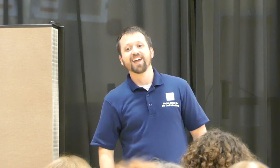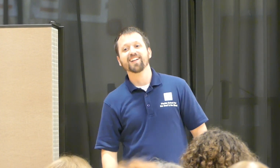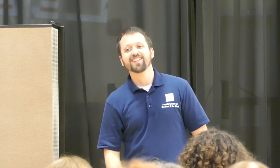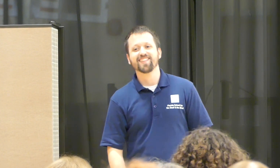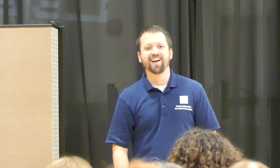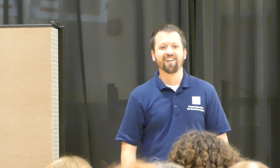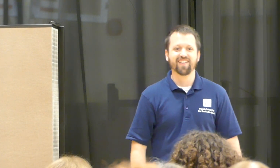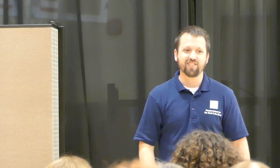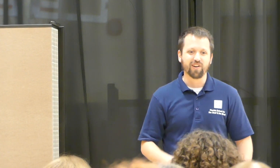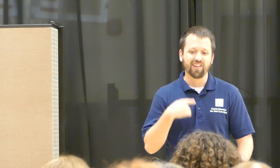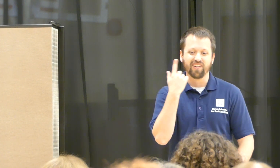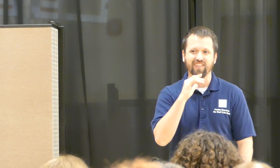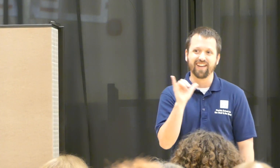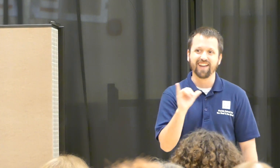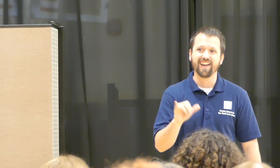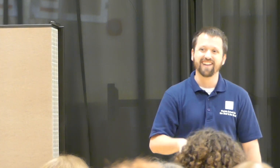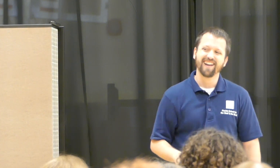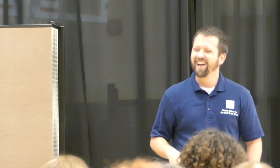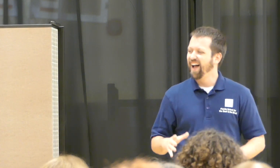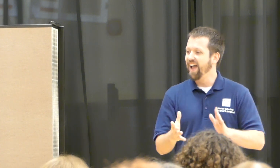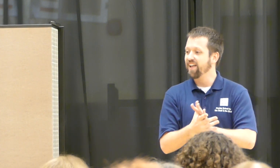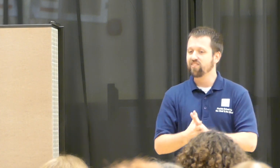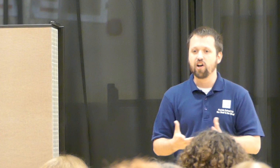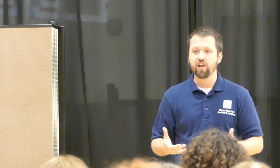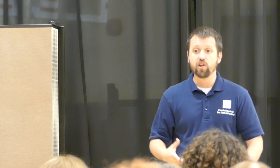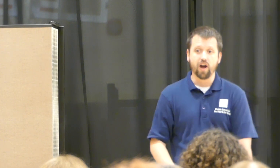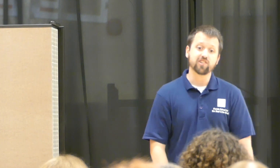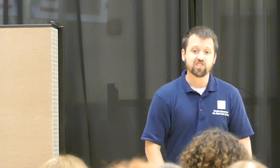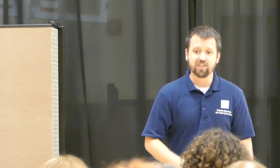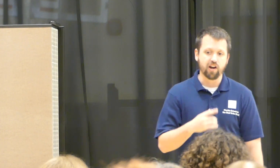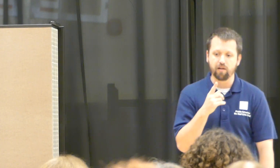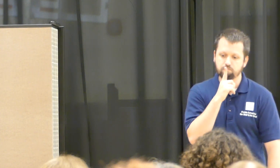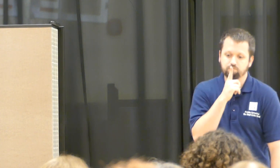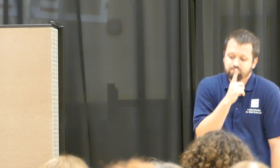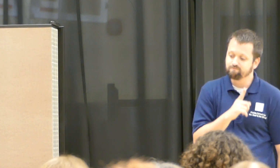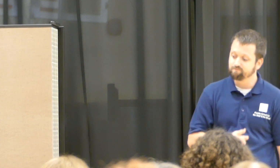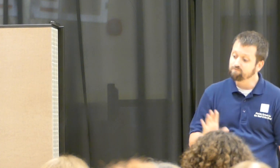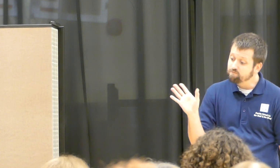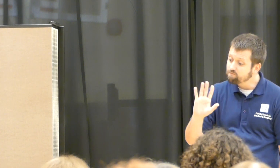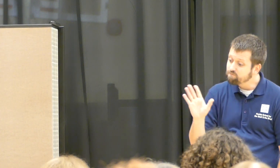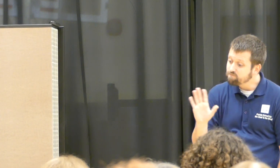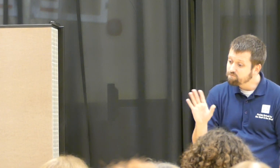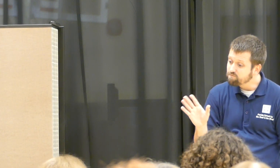and so that's what it looks like. And so I'll just sit there and